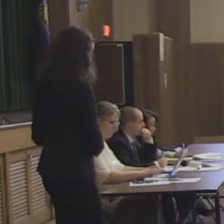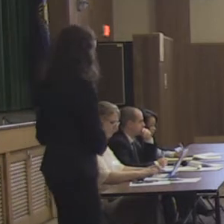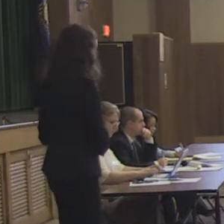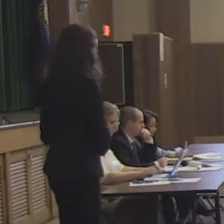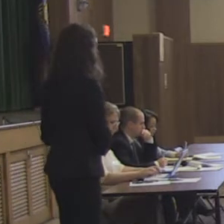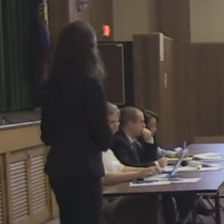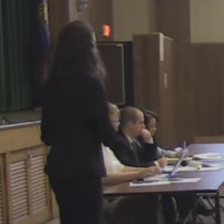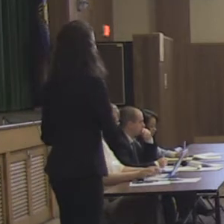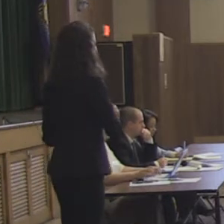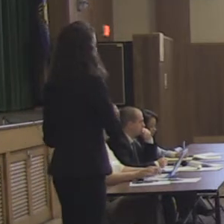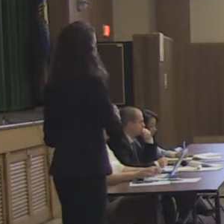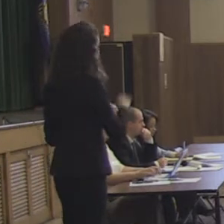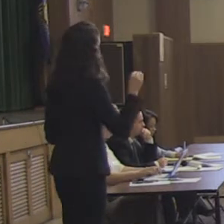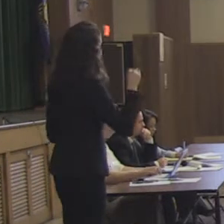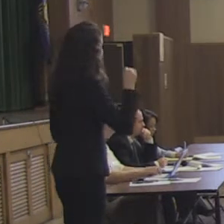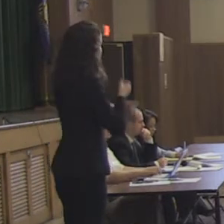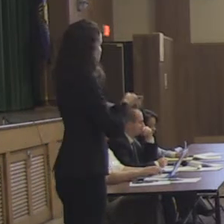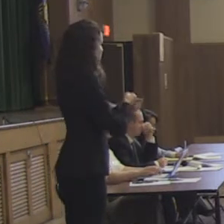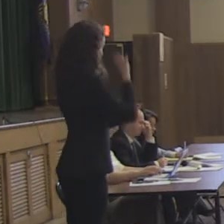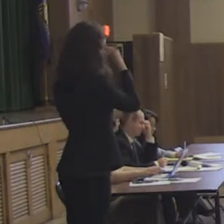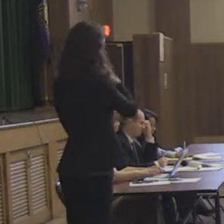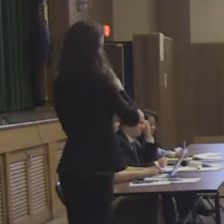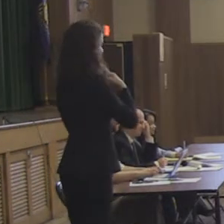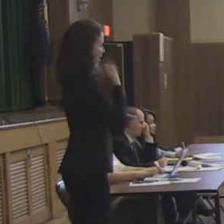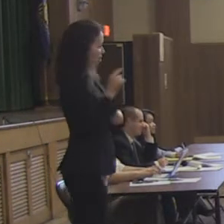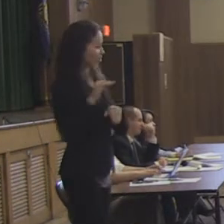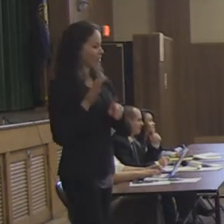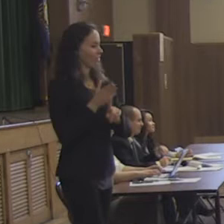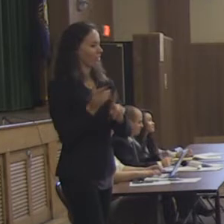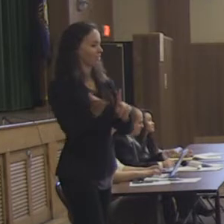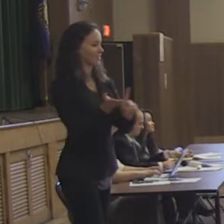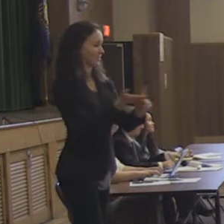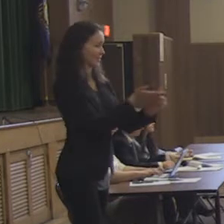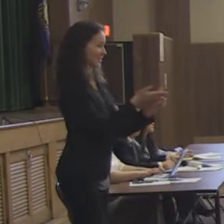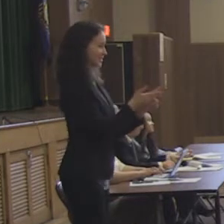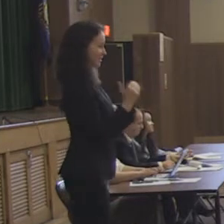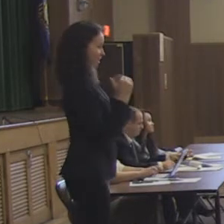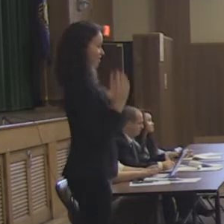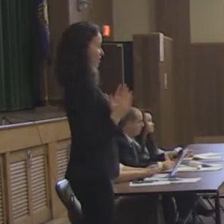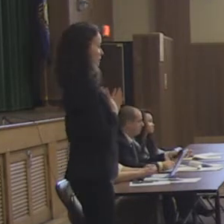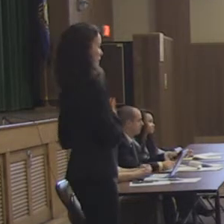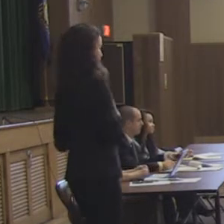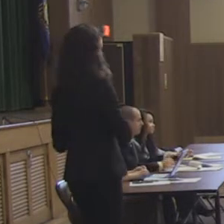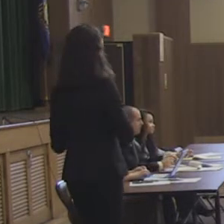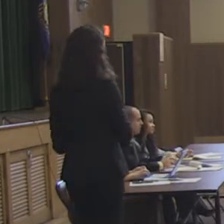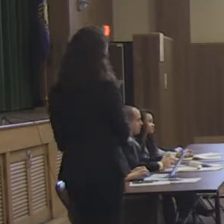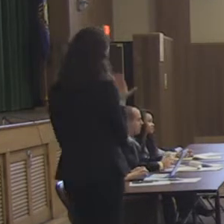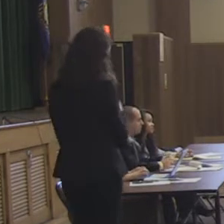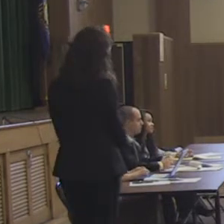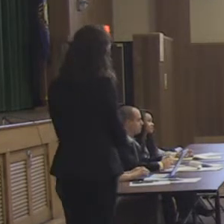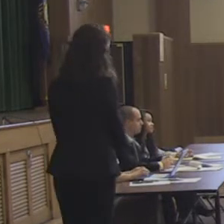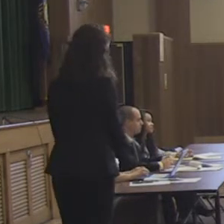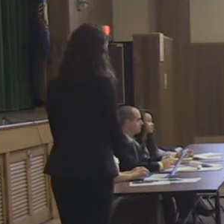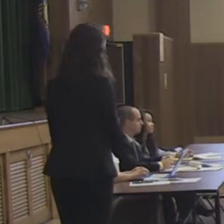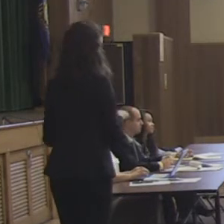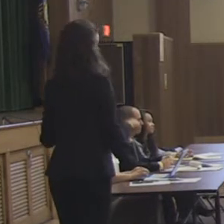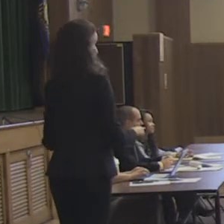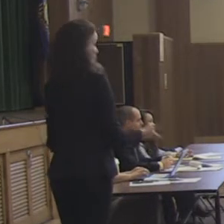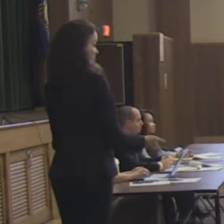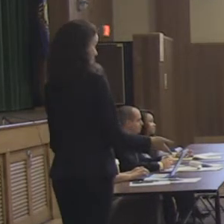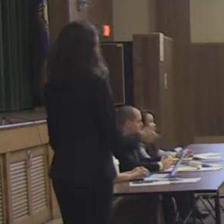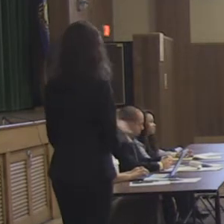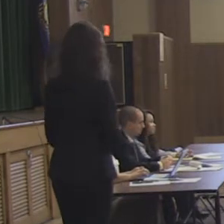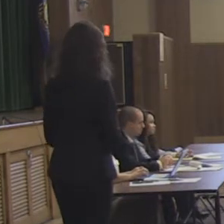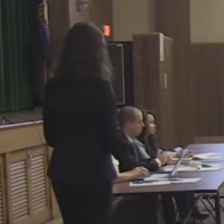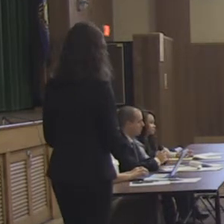you're supportive of these, we hope your colleagues as well will take action to move these forward. So thanks again for this opportunity to hear